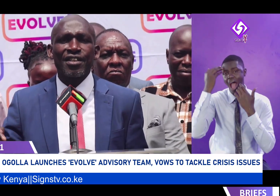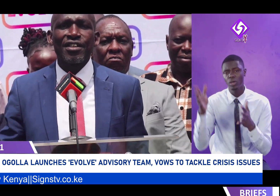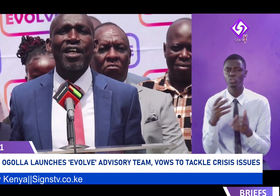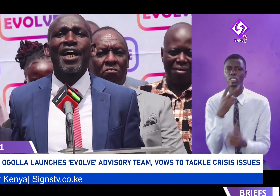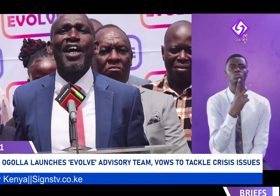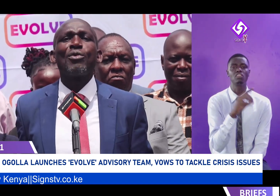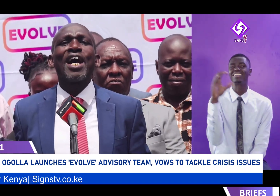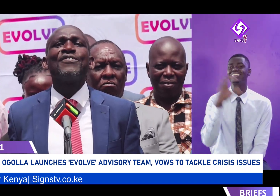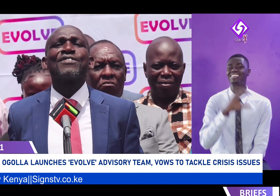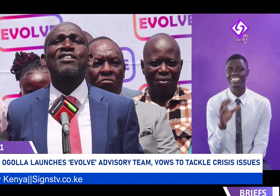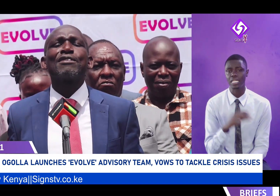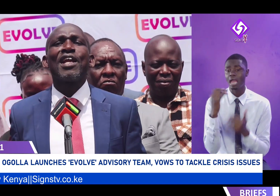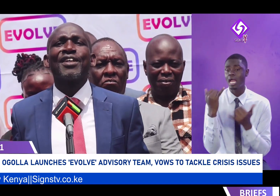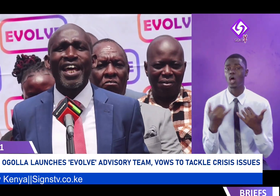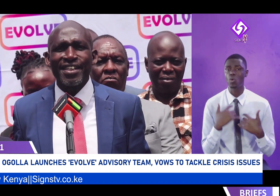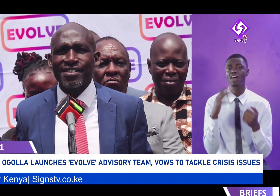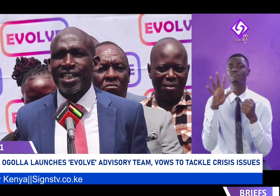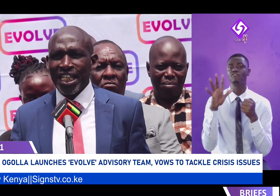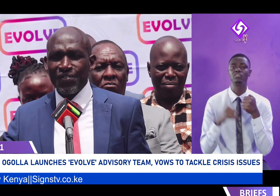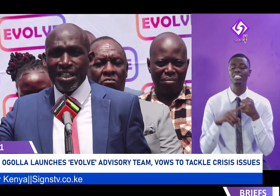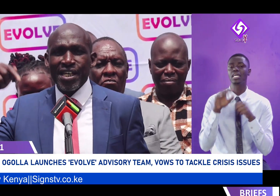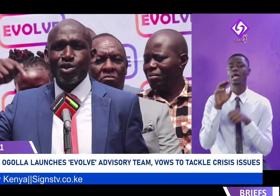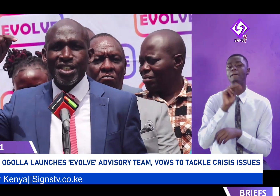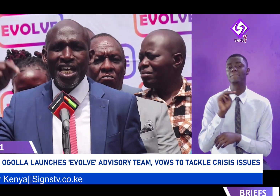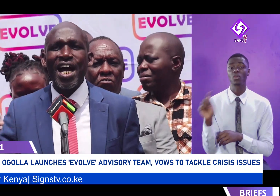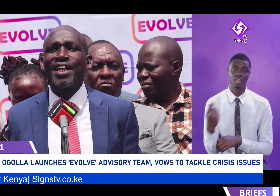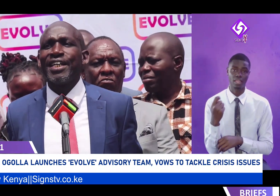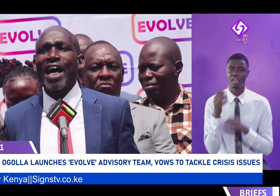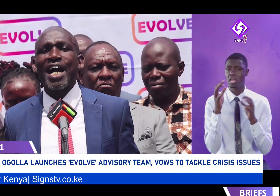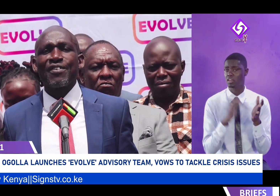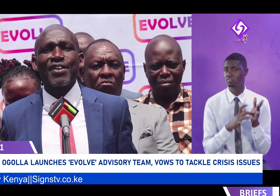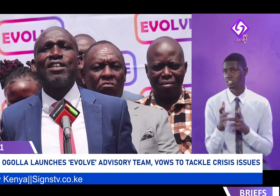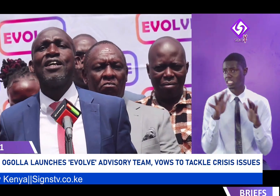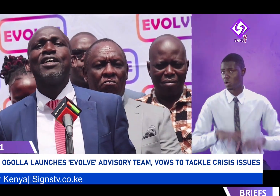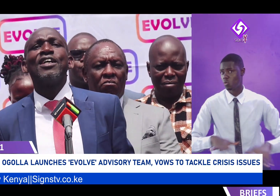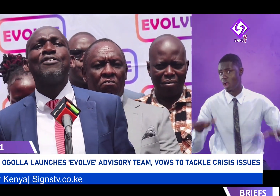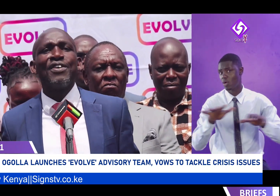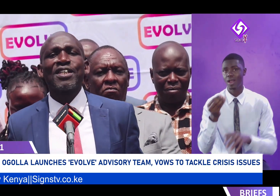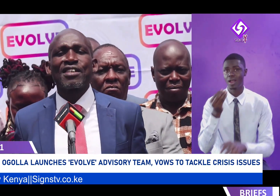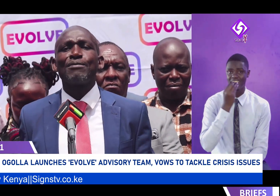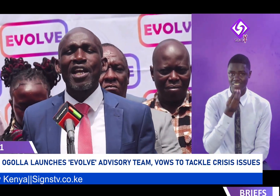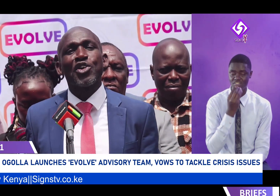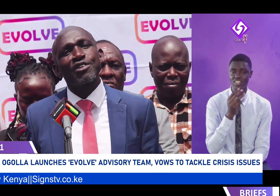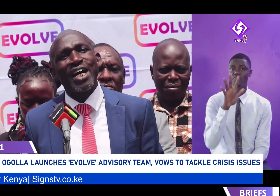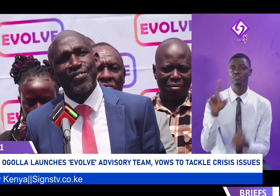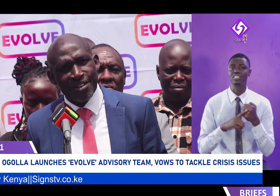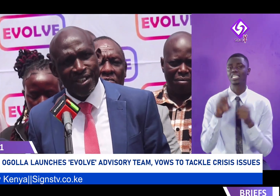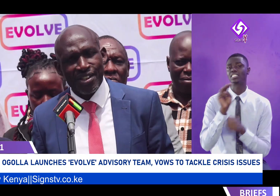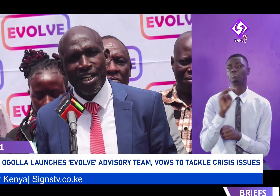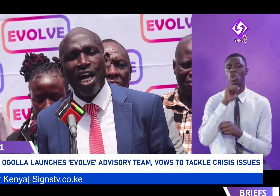century, now we have 56 million Kenyans. If Jesus was here, angefeed 56 million, not 5,000.